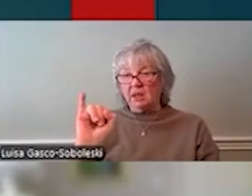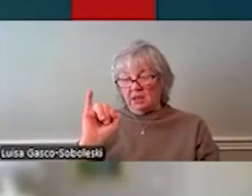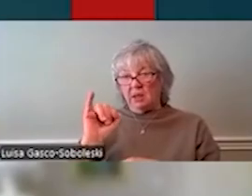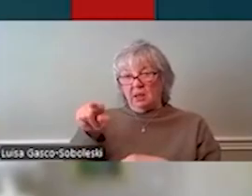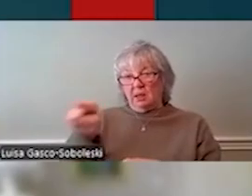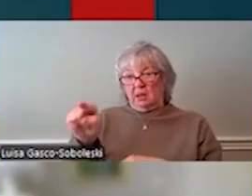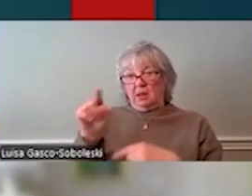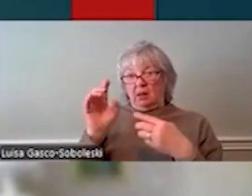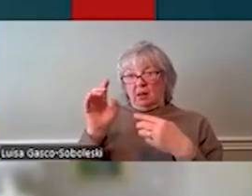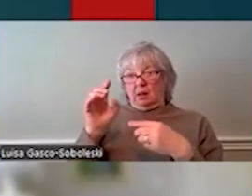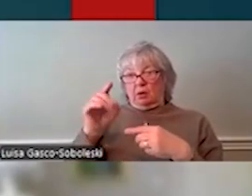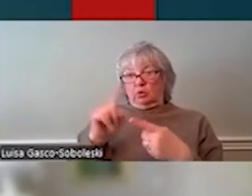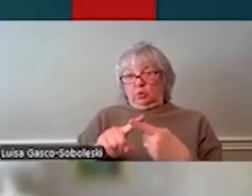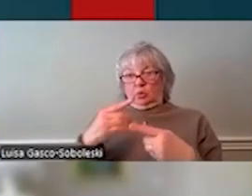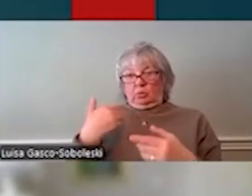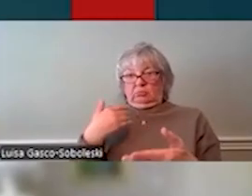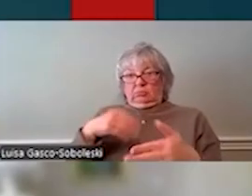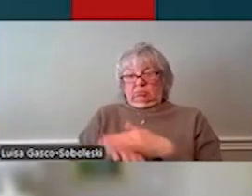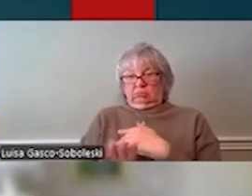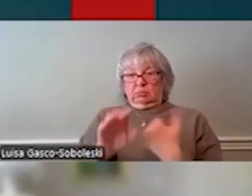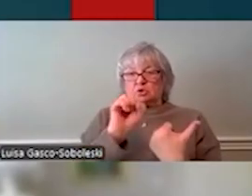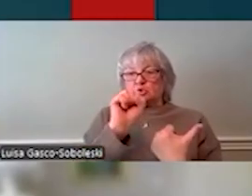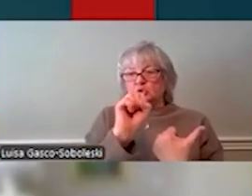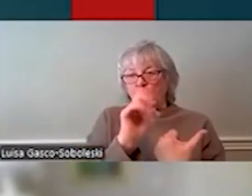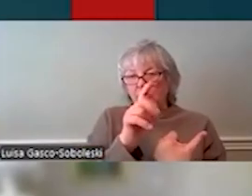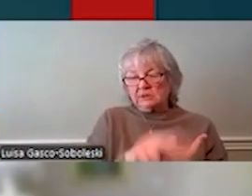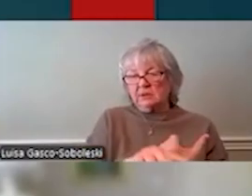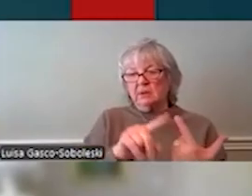You do need to have strong Wi-Fi to use it.